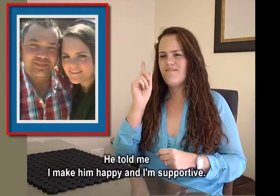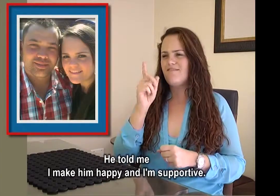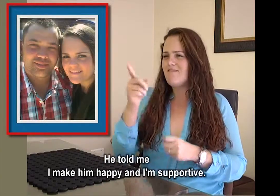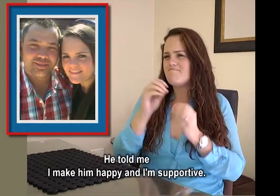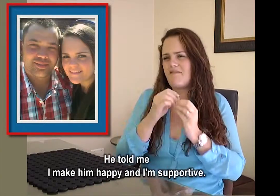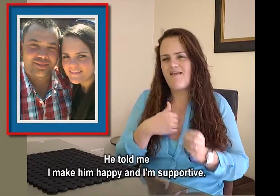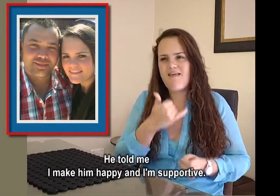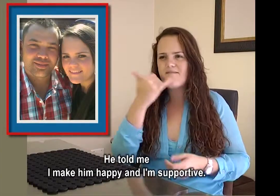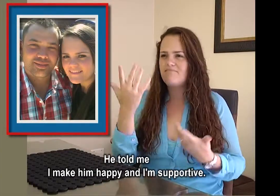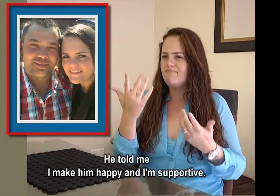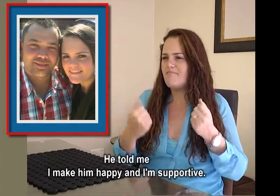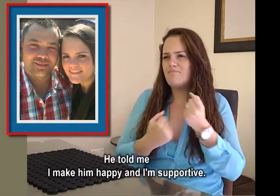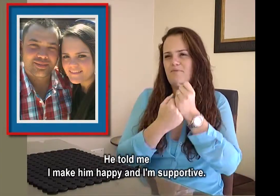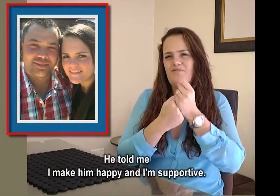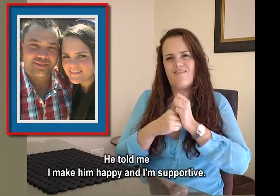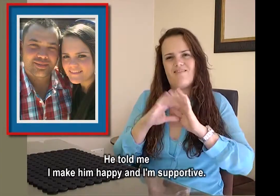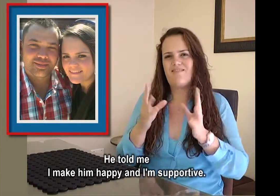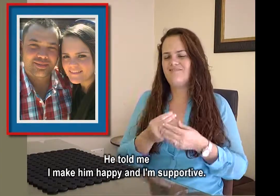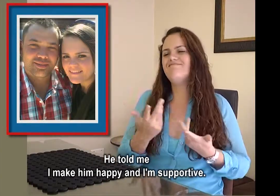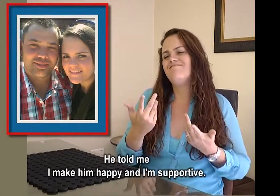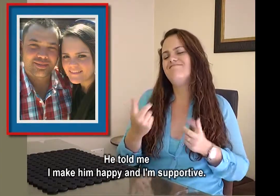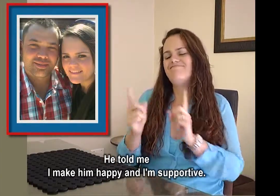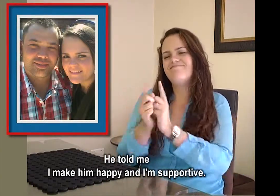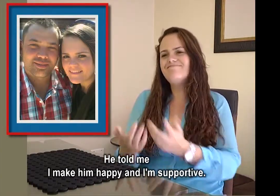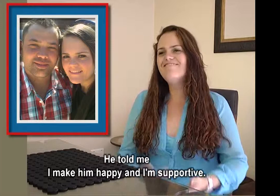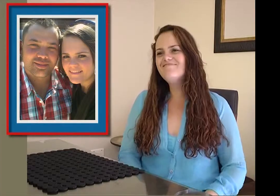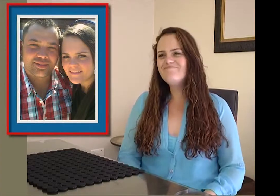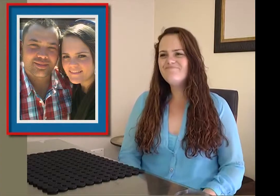He told me I make him happy and I'm supportive.